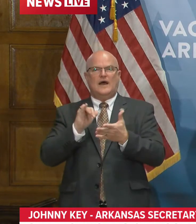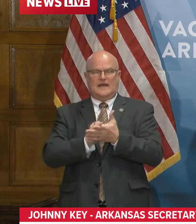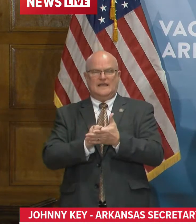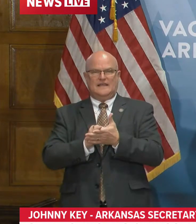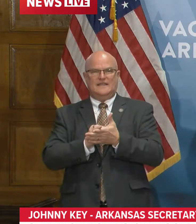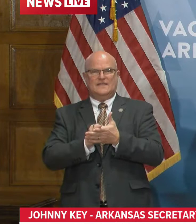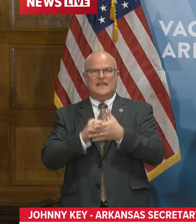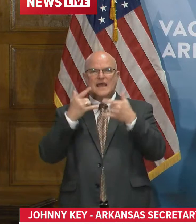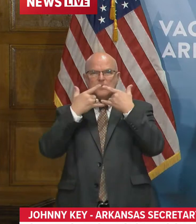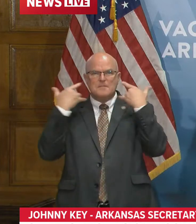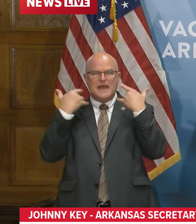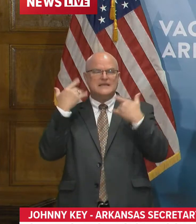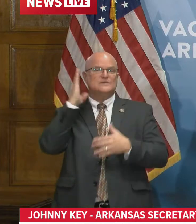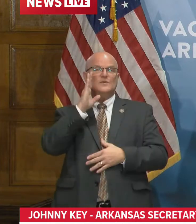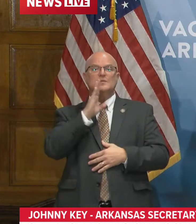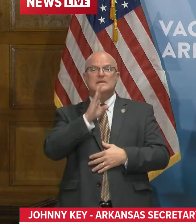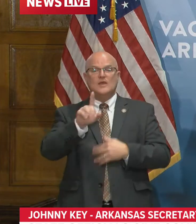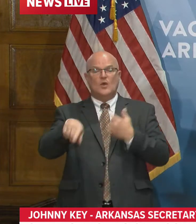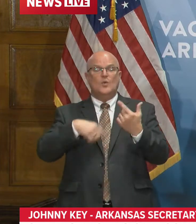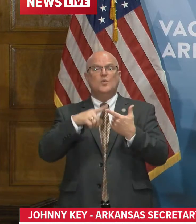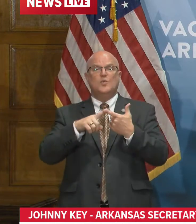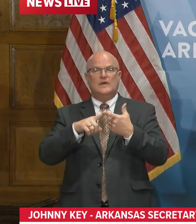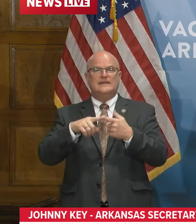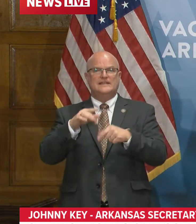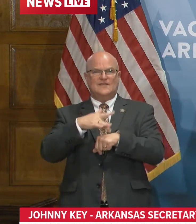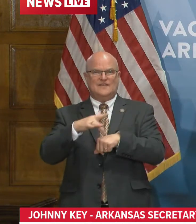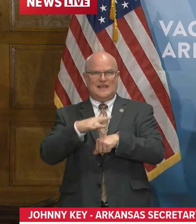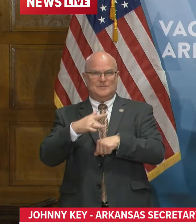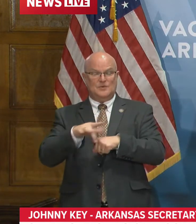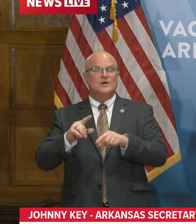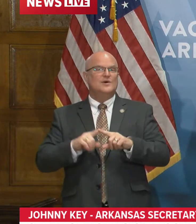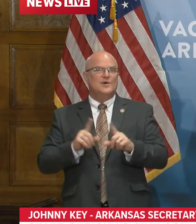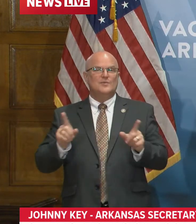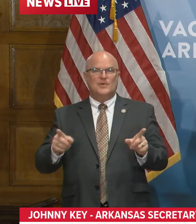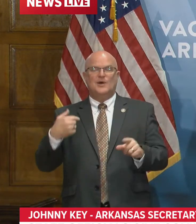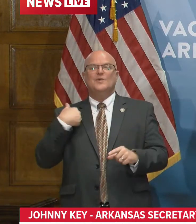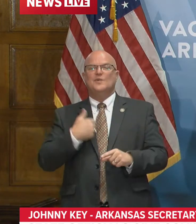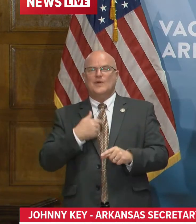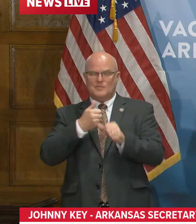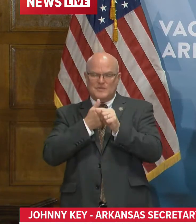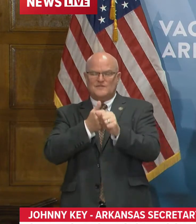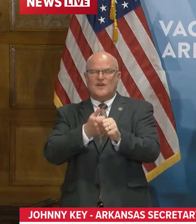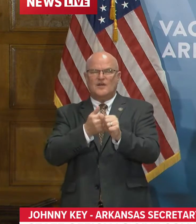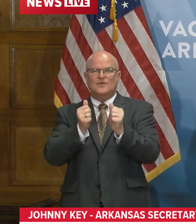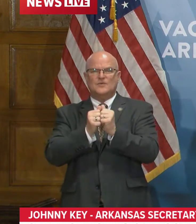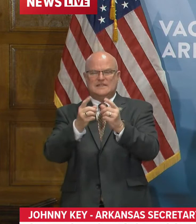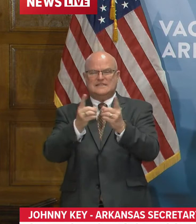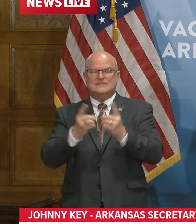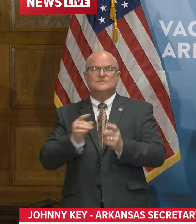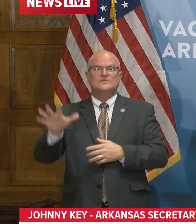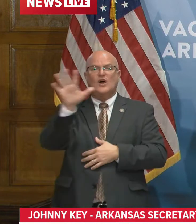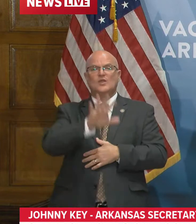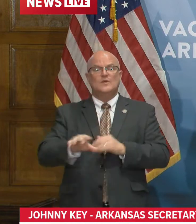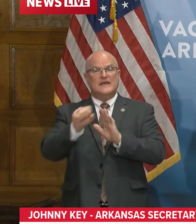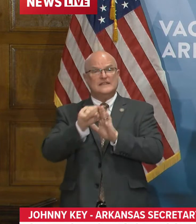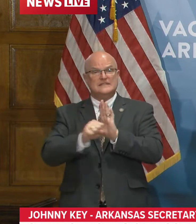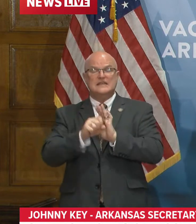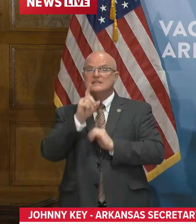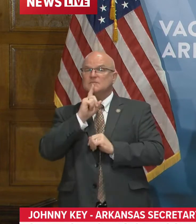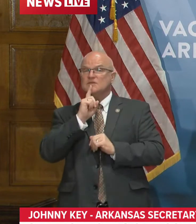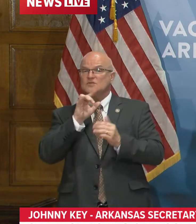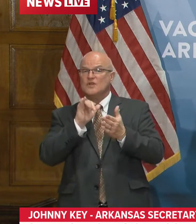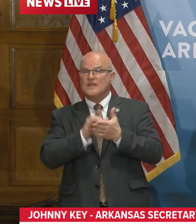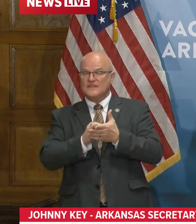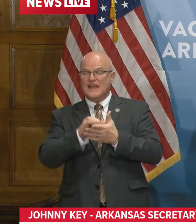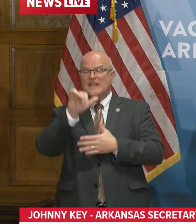distribution schedule will be, when they will become available. But we will be following up with districts around the state to make sure